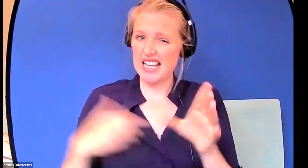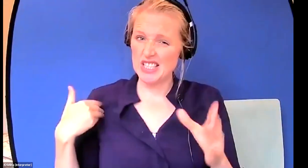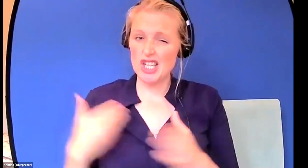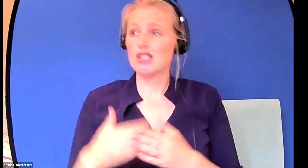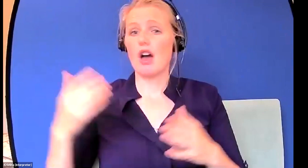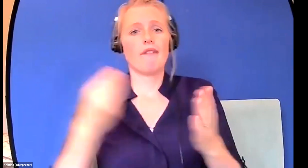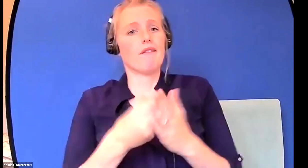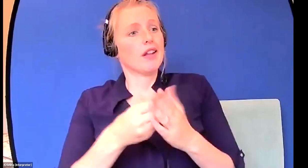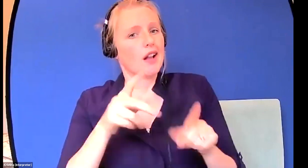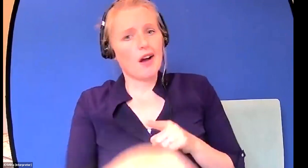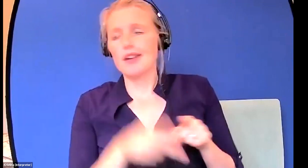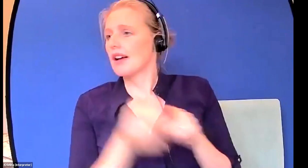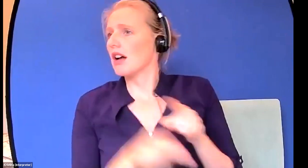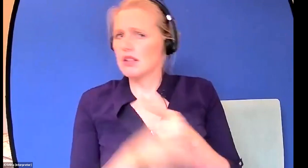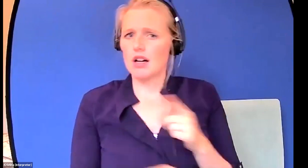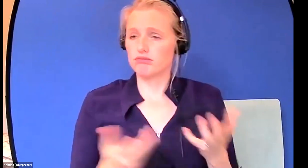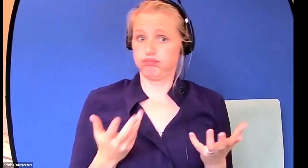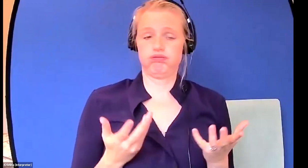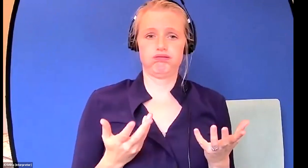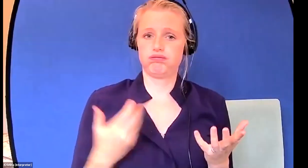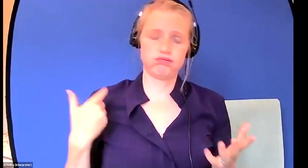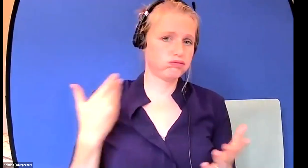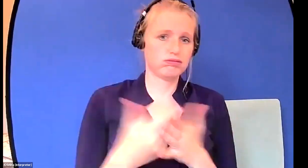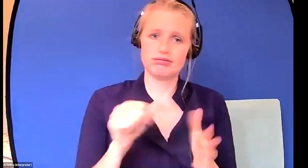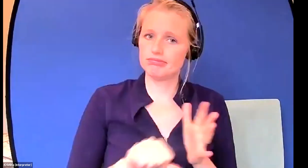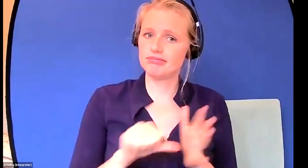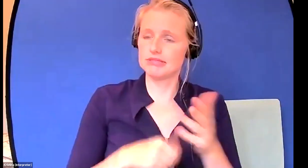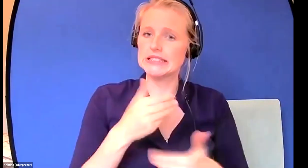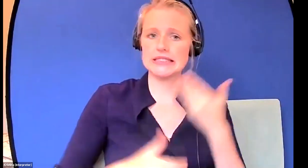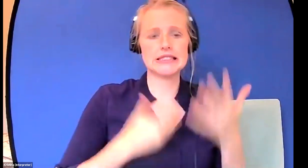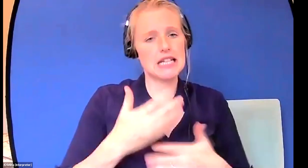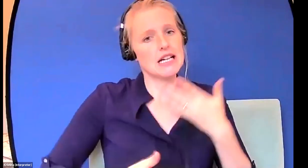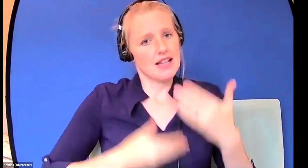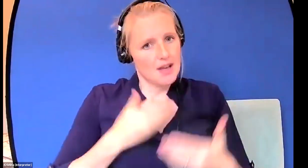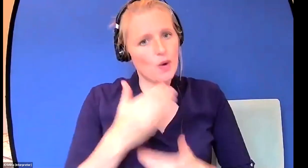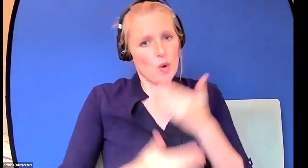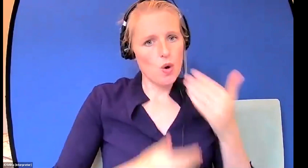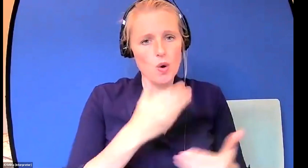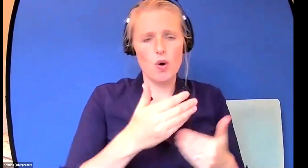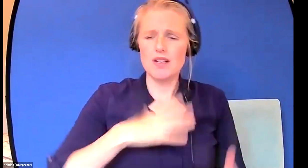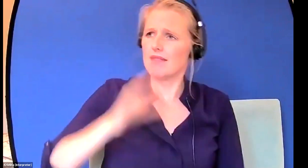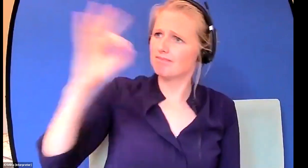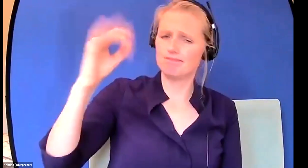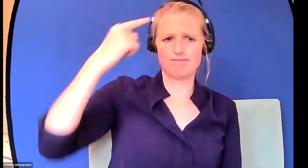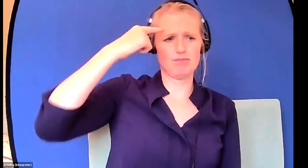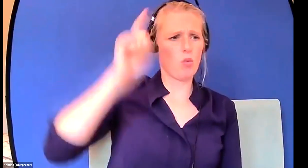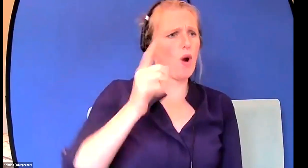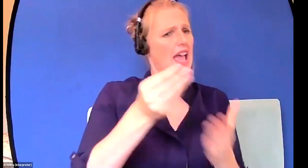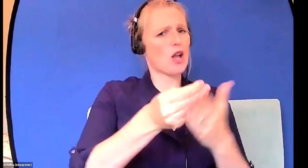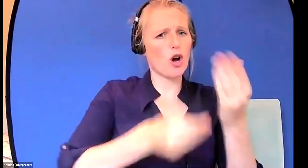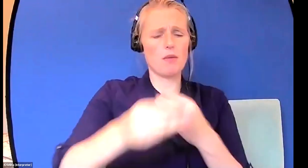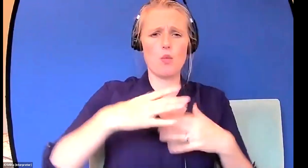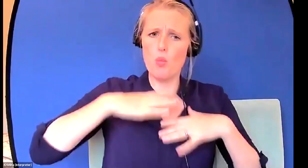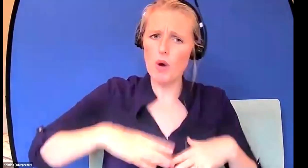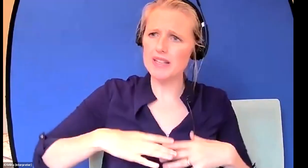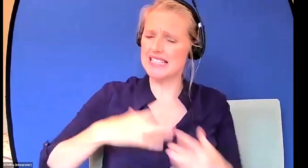has given us further occasion to ask once again, well, what kind of economy do we really want? What kind of economy do we really need? And we